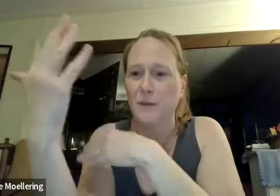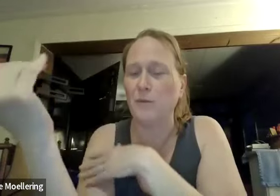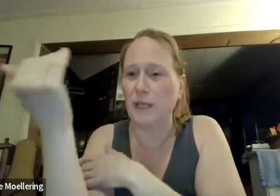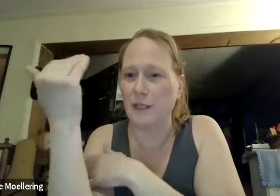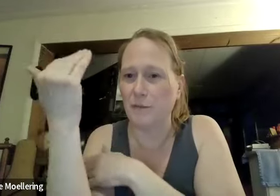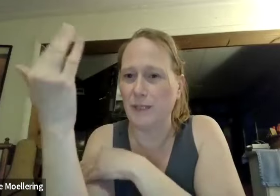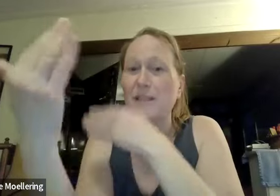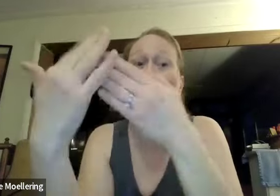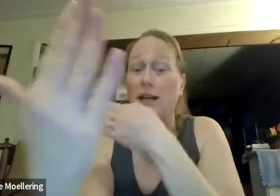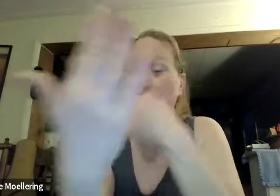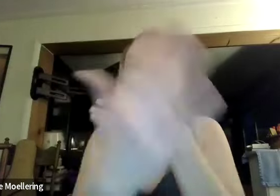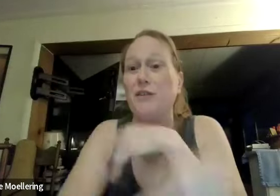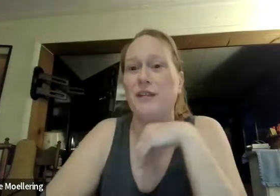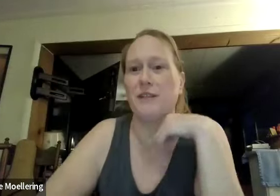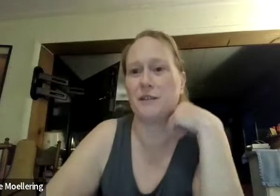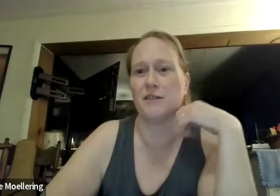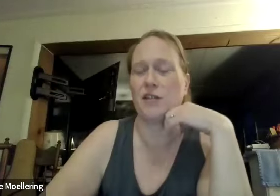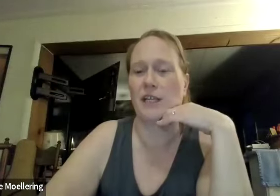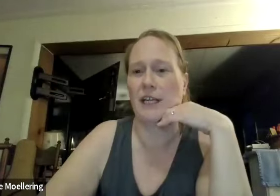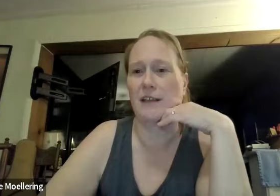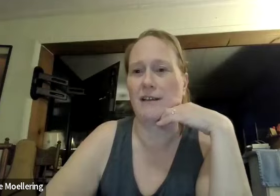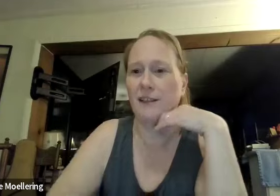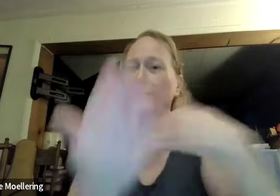like when something's directional, that you're understanding,